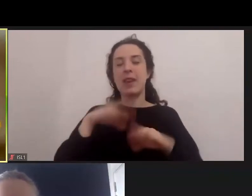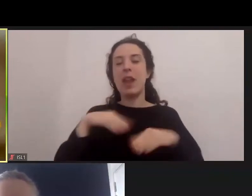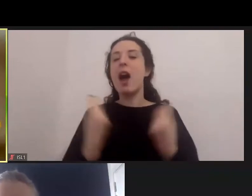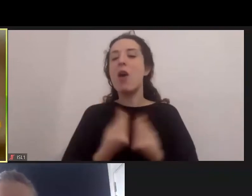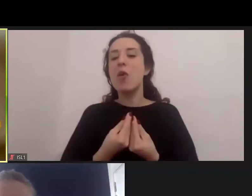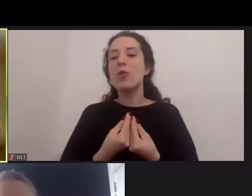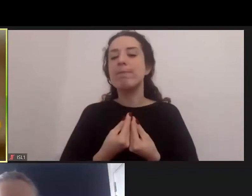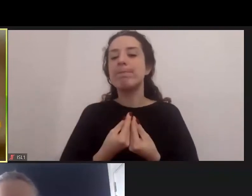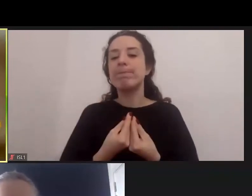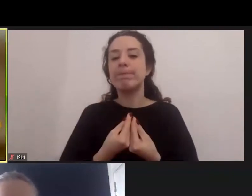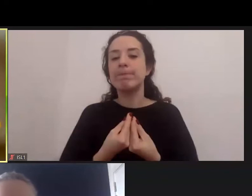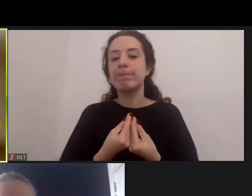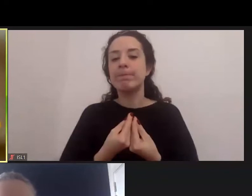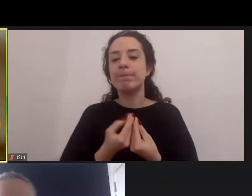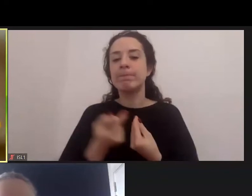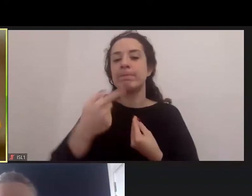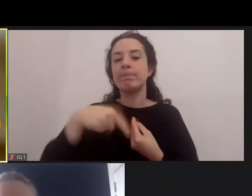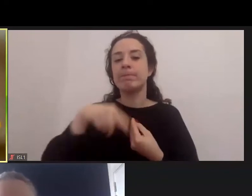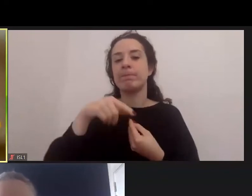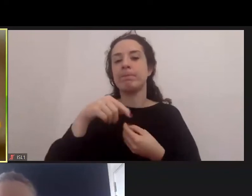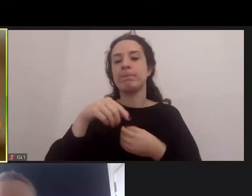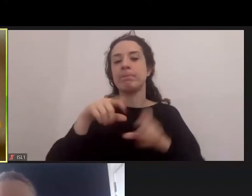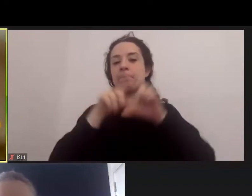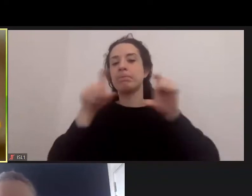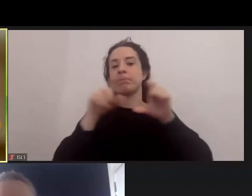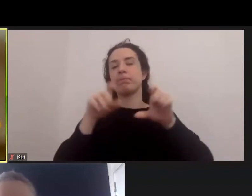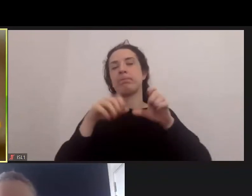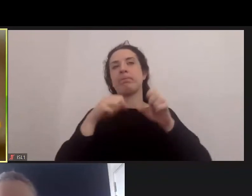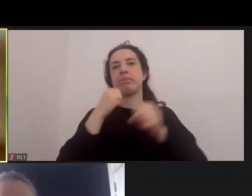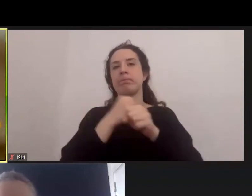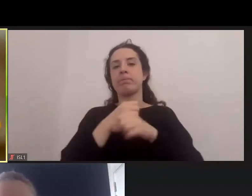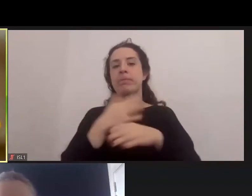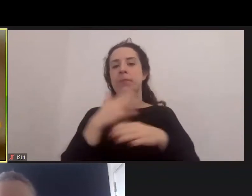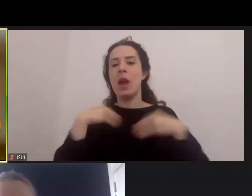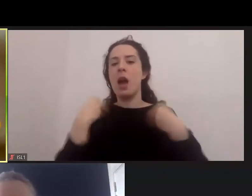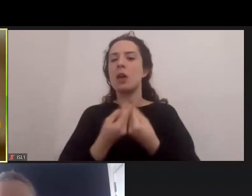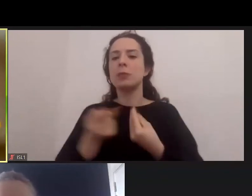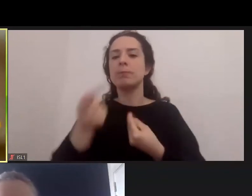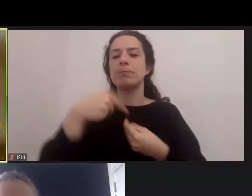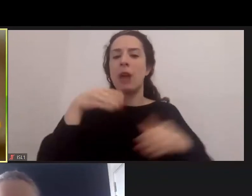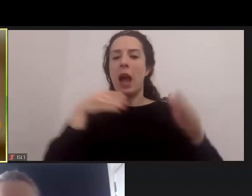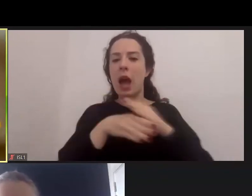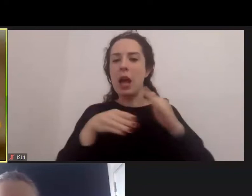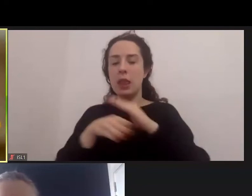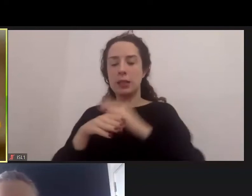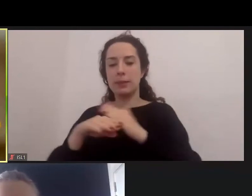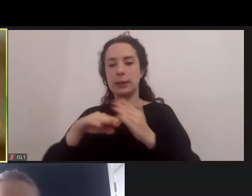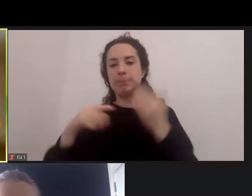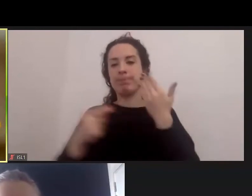about the interest of your organization and about your contribution to Accessibility Tech project.